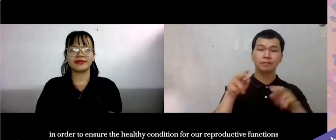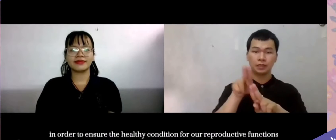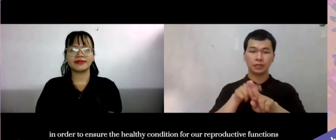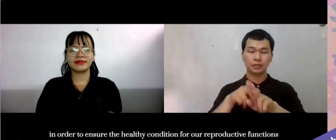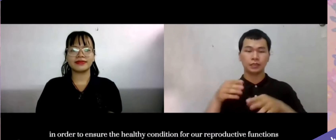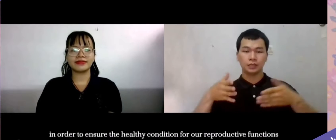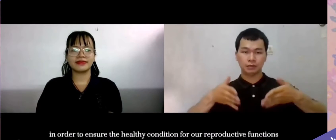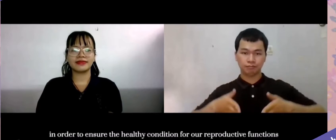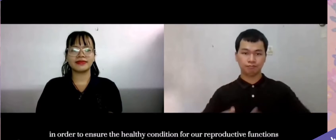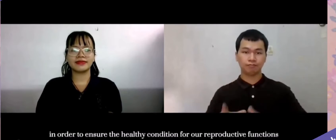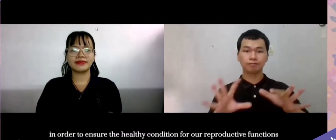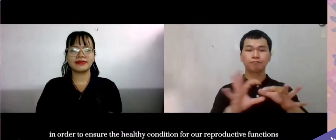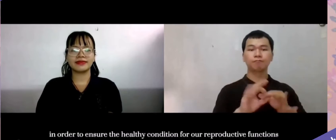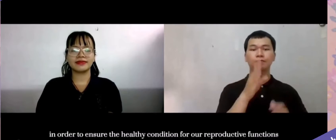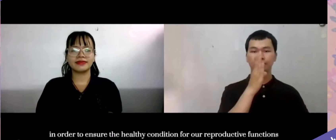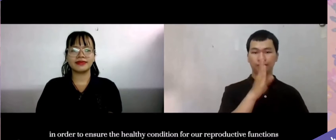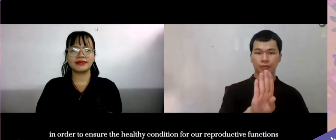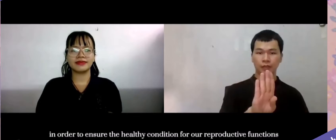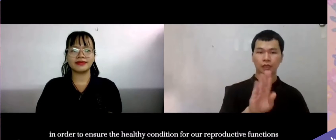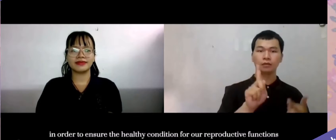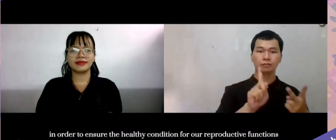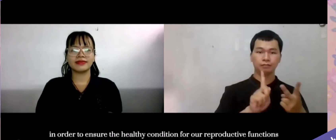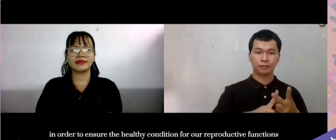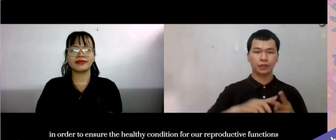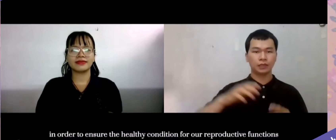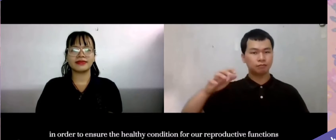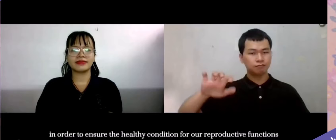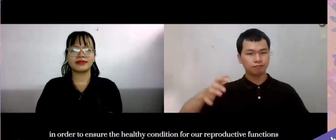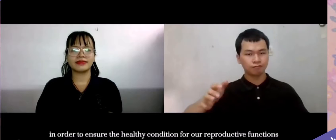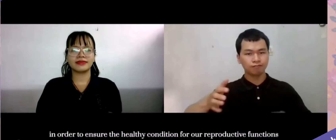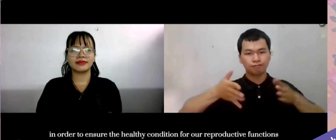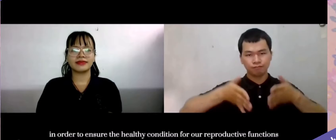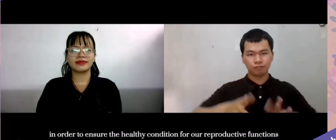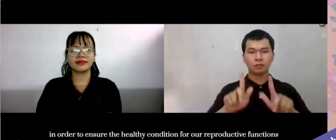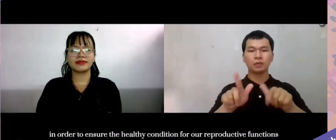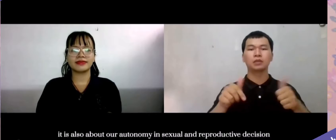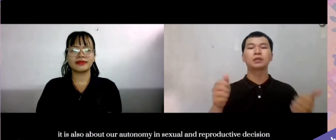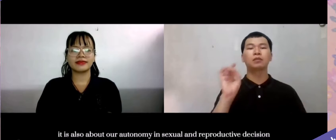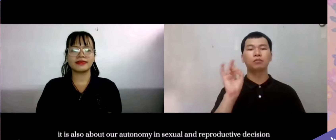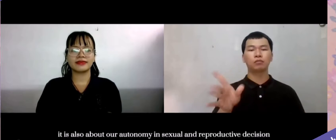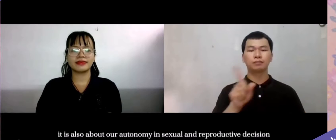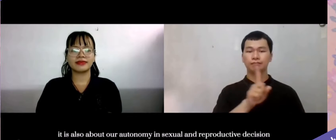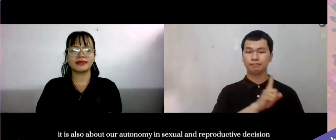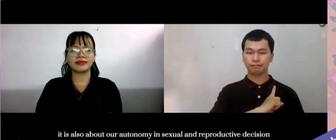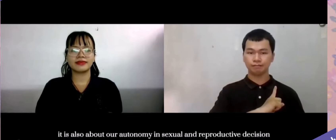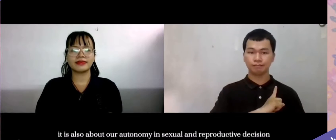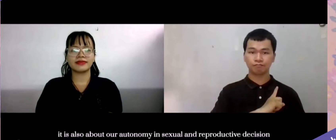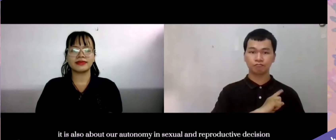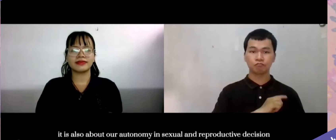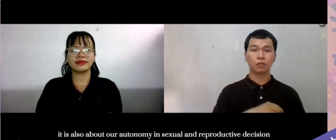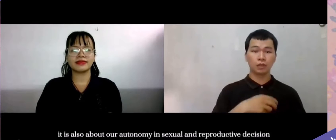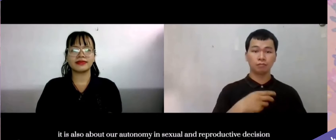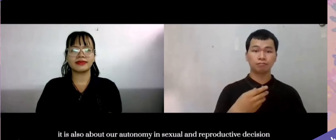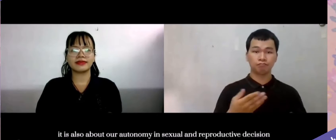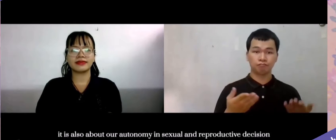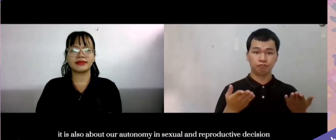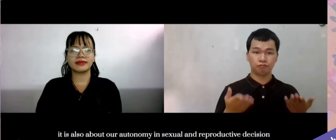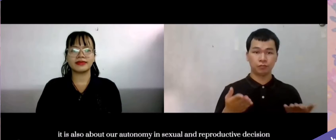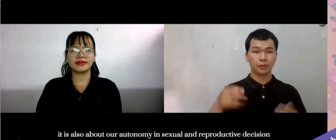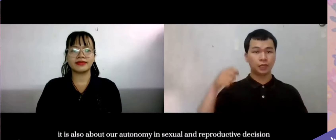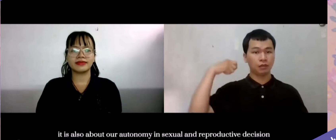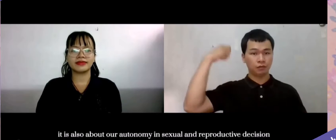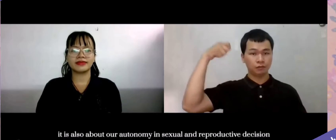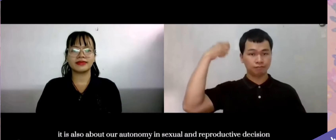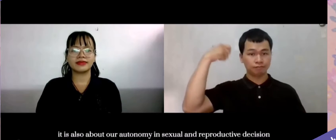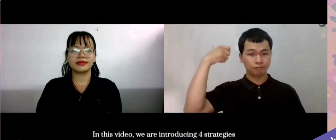in order to ensure the healthy condition of our reproductive functions it is also about our anatomy and sexual and reproductive decision